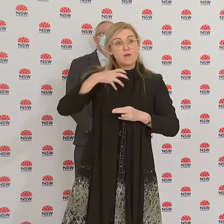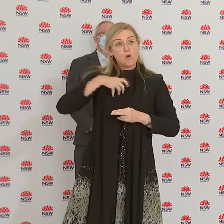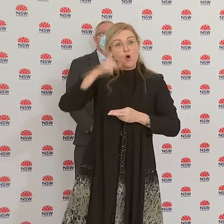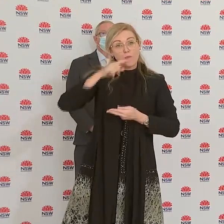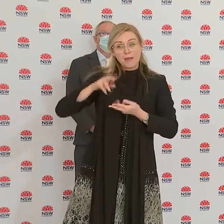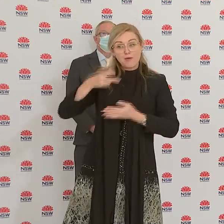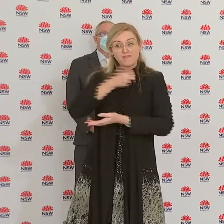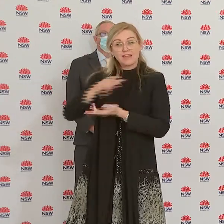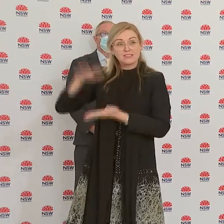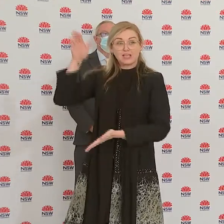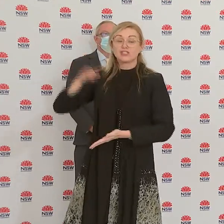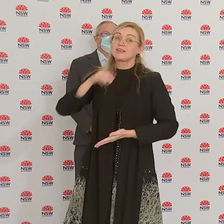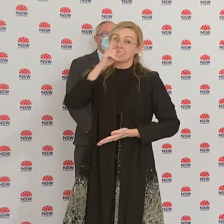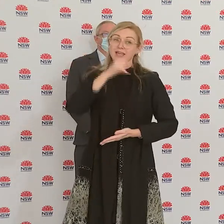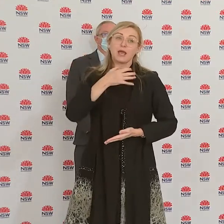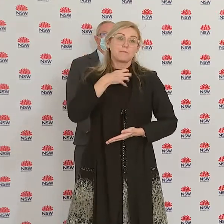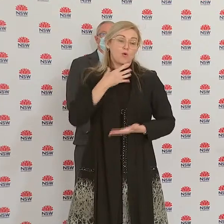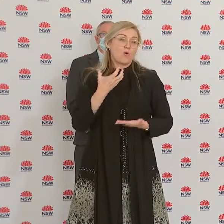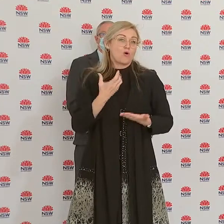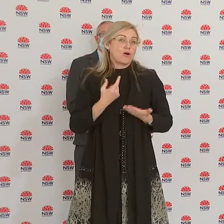there.